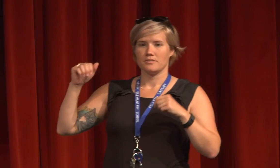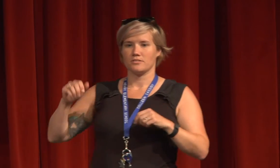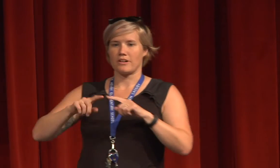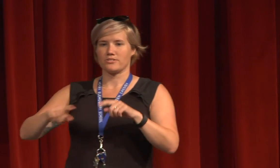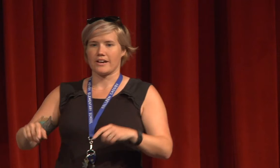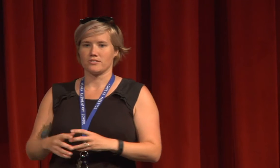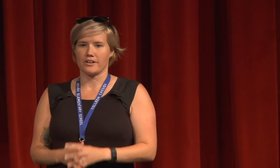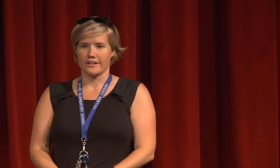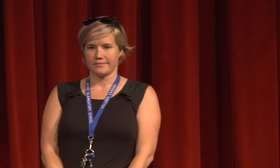Scratch that, sorry.